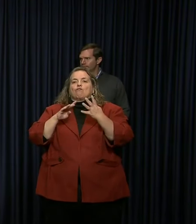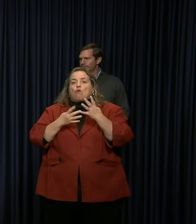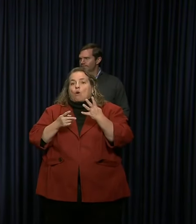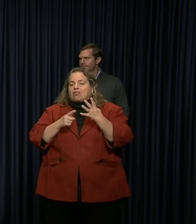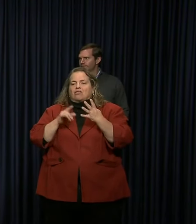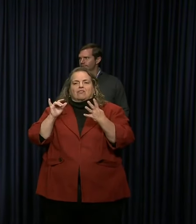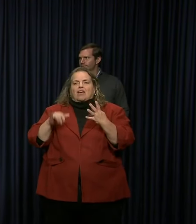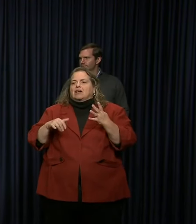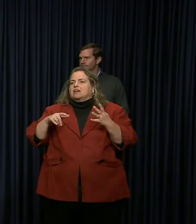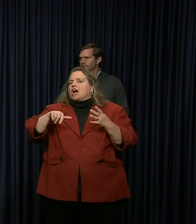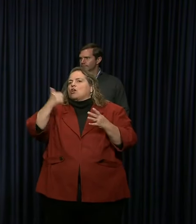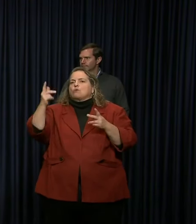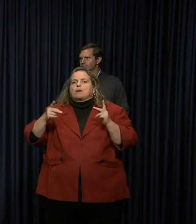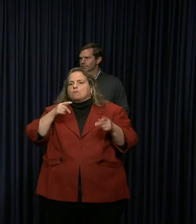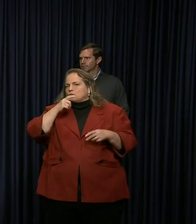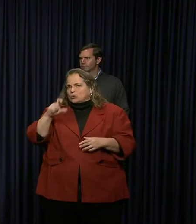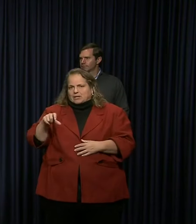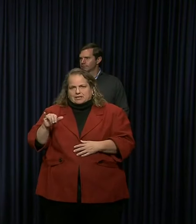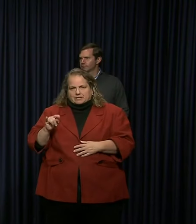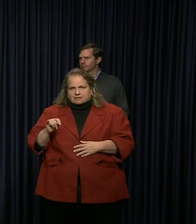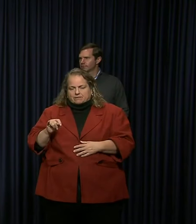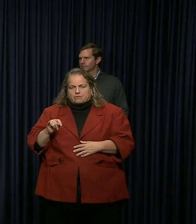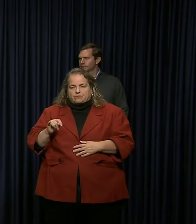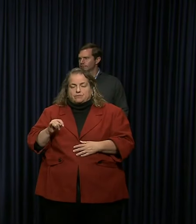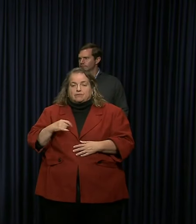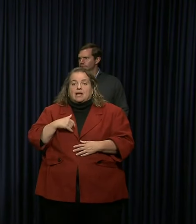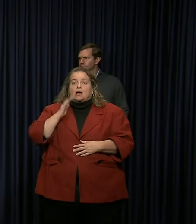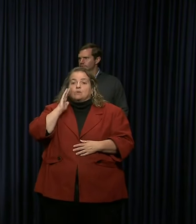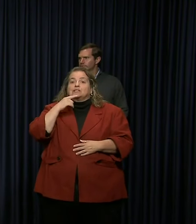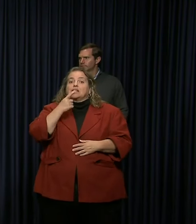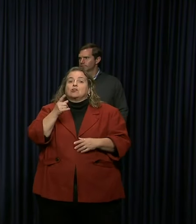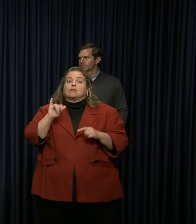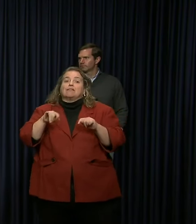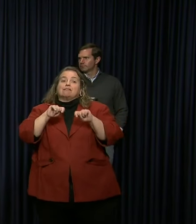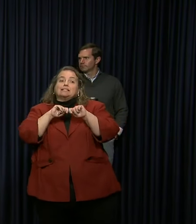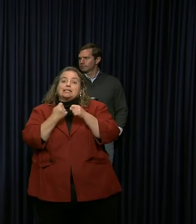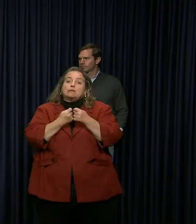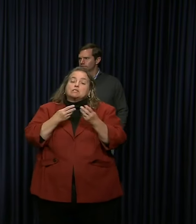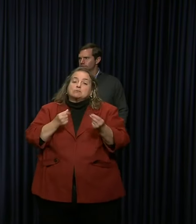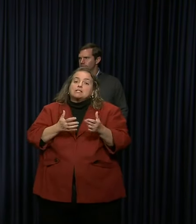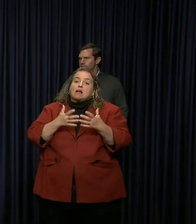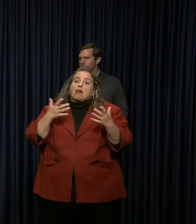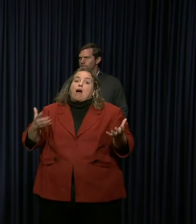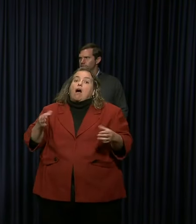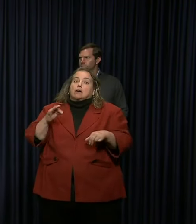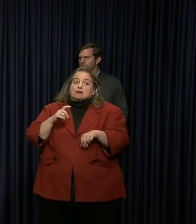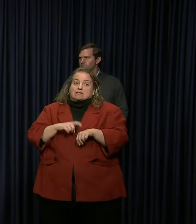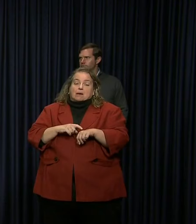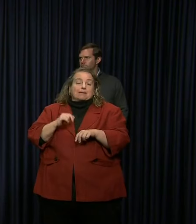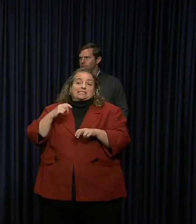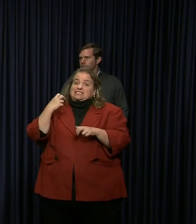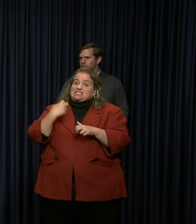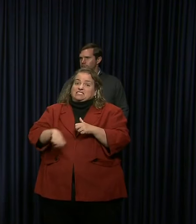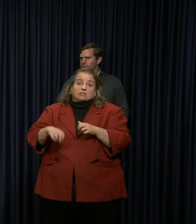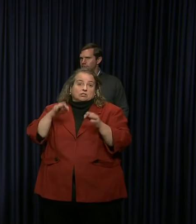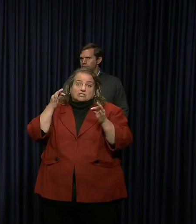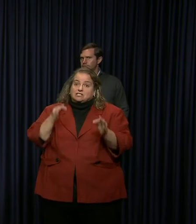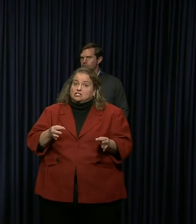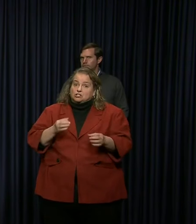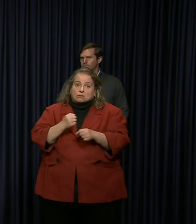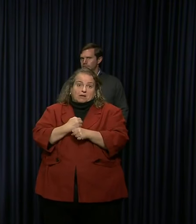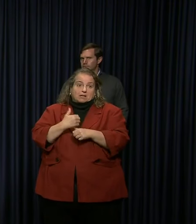captures everybody else who might need access to it. I will tell you that the team spends a lot of time. It is a difficult decision-making